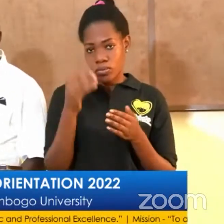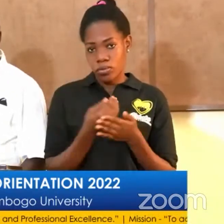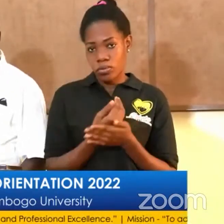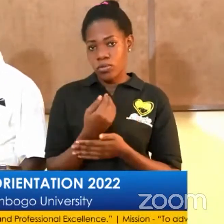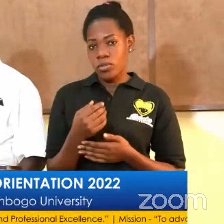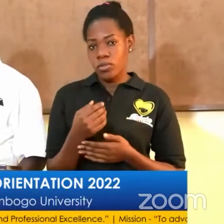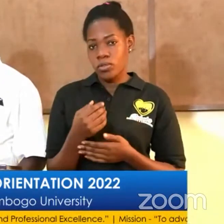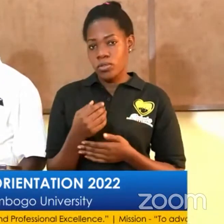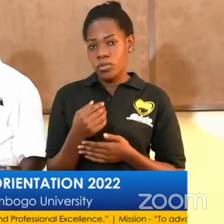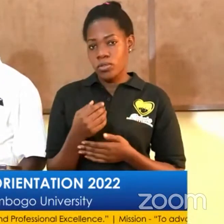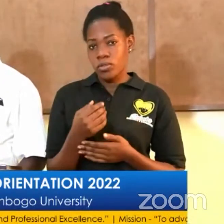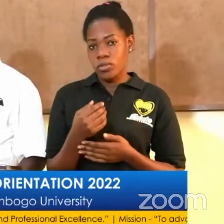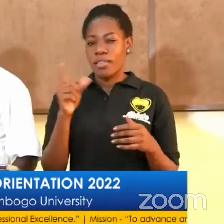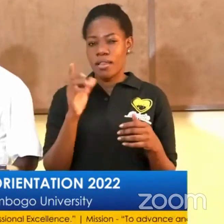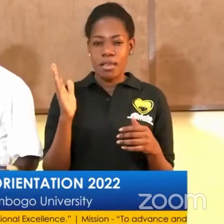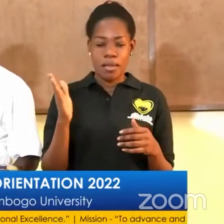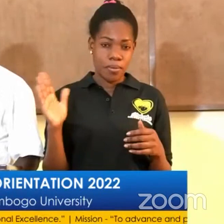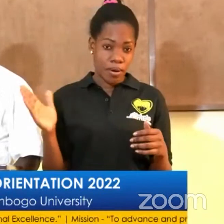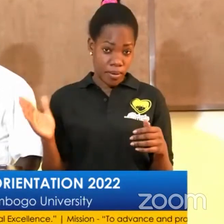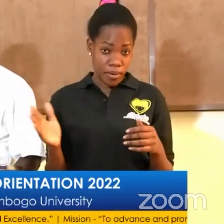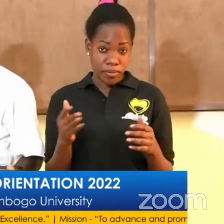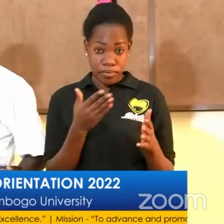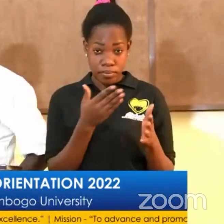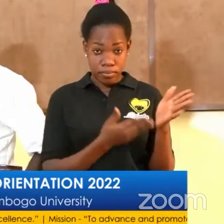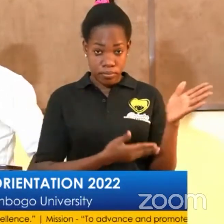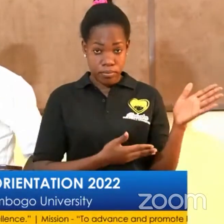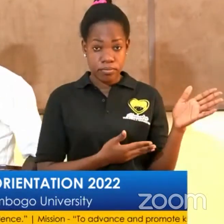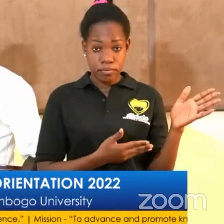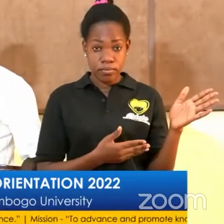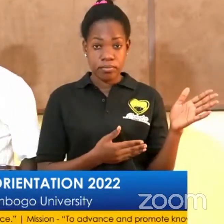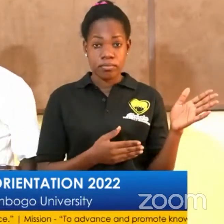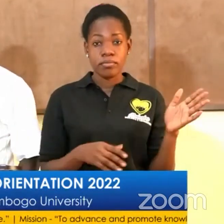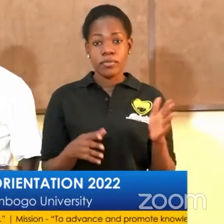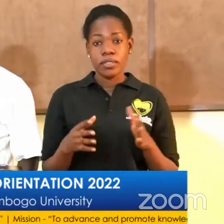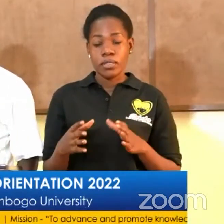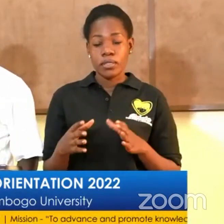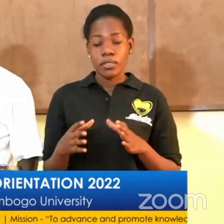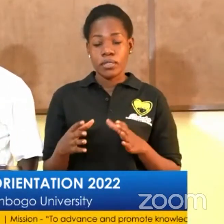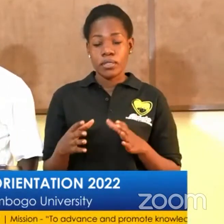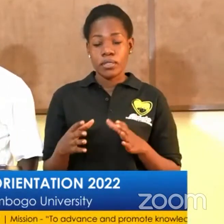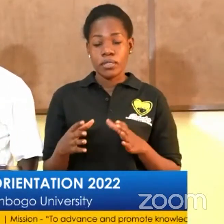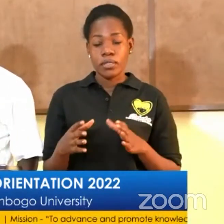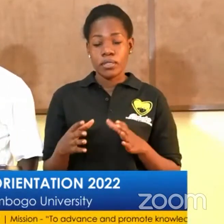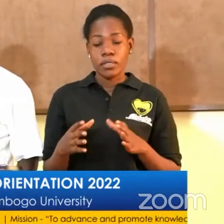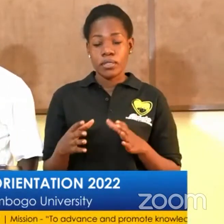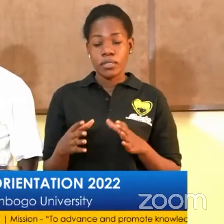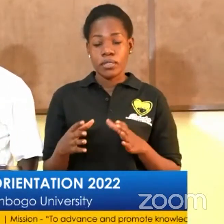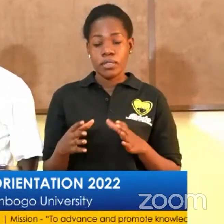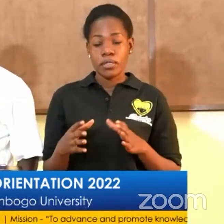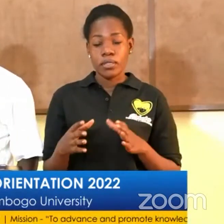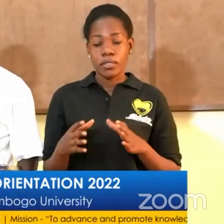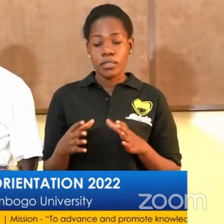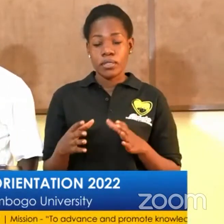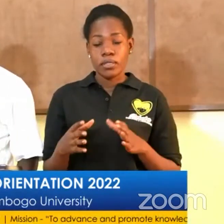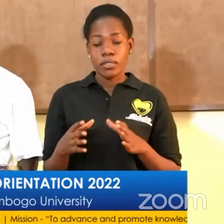The library was set up to support Kyambogo University